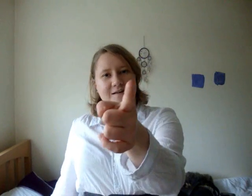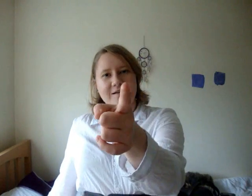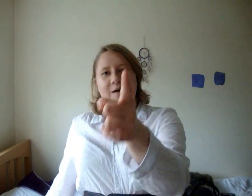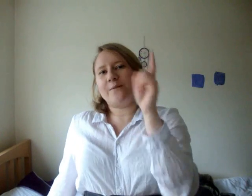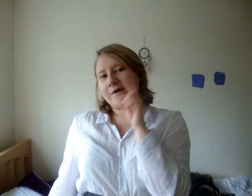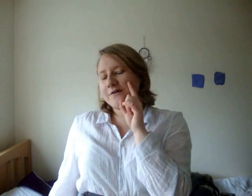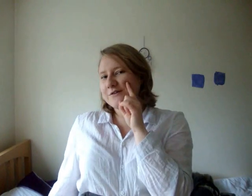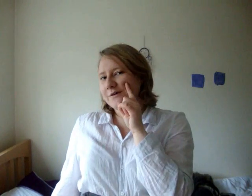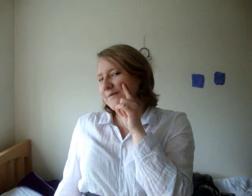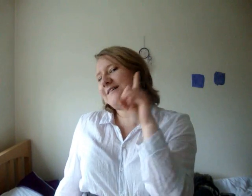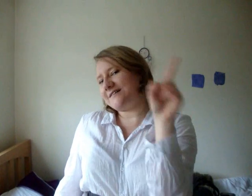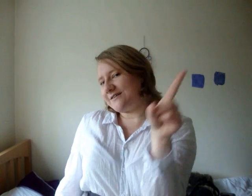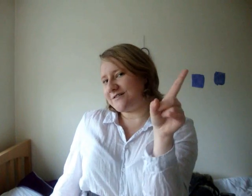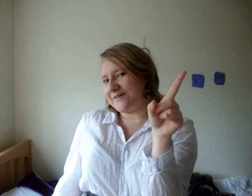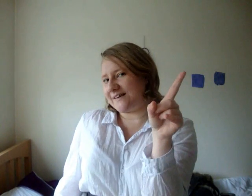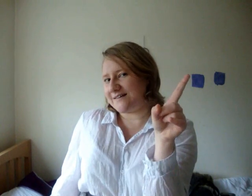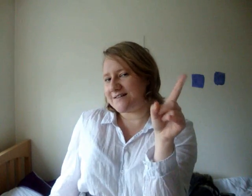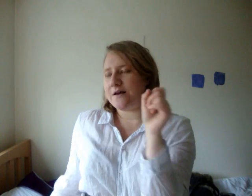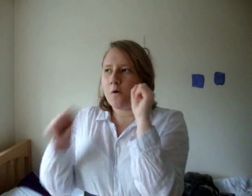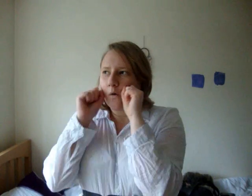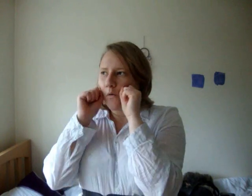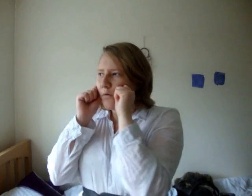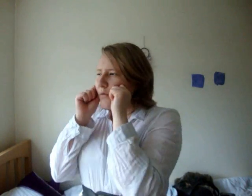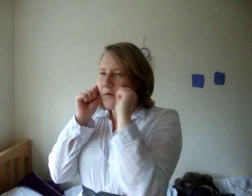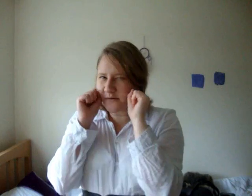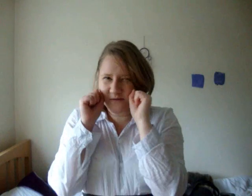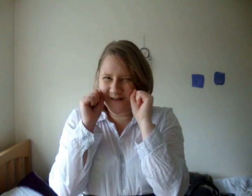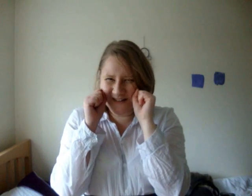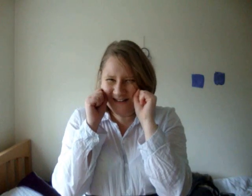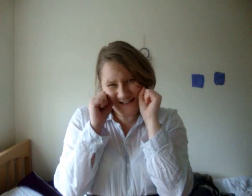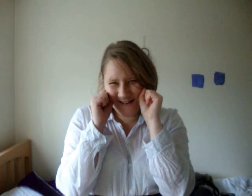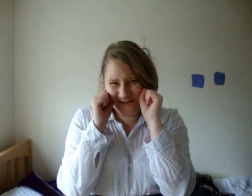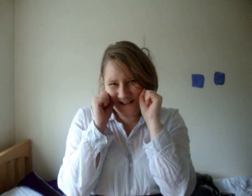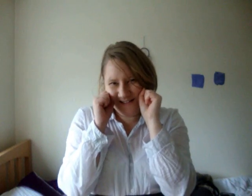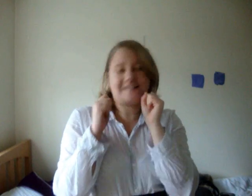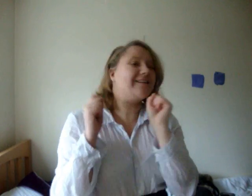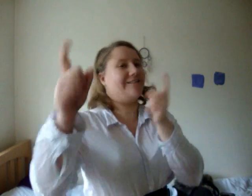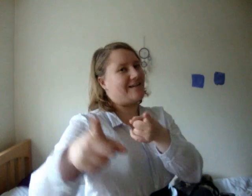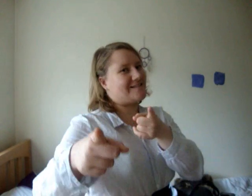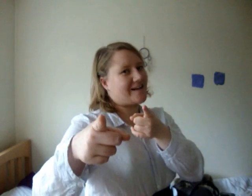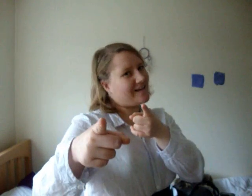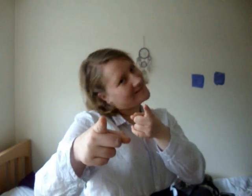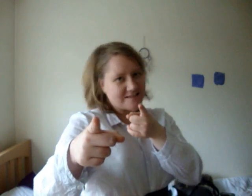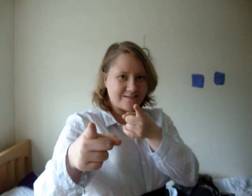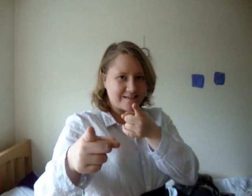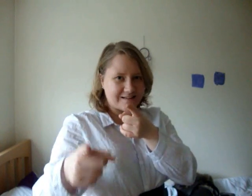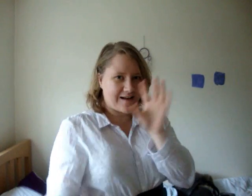week we're going to talk about different things. Ooh, I wonder what we're going to talk about. You'll have to check out next week.